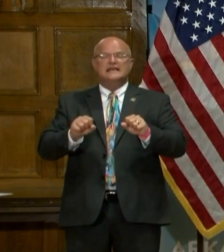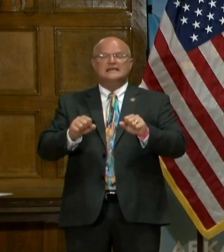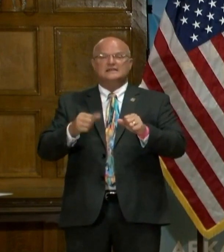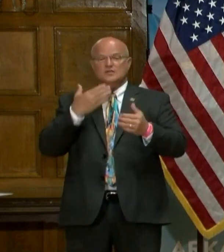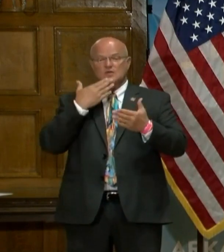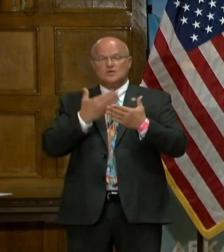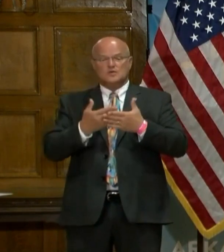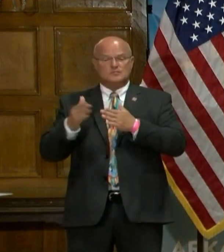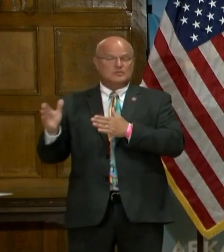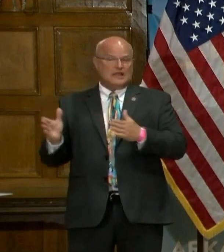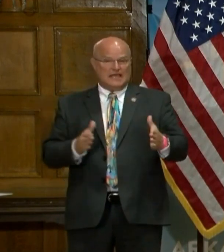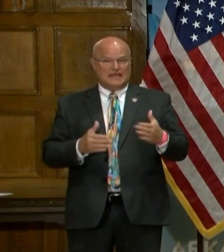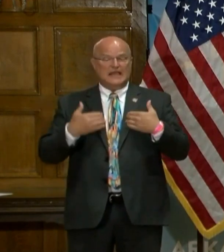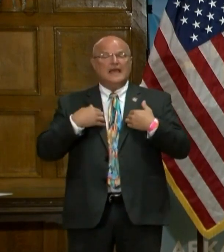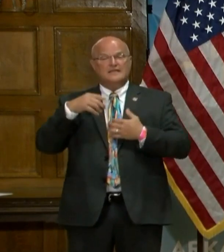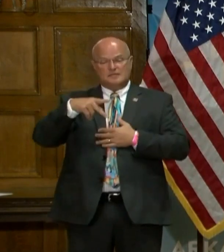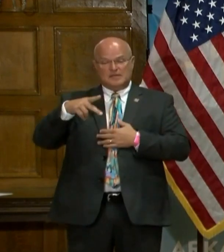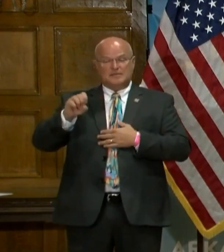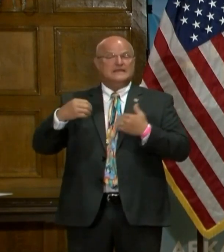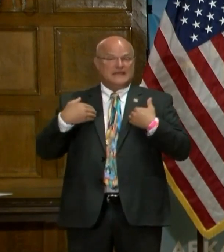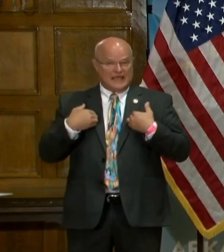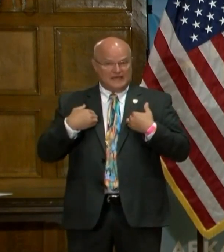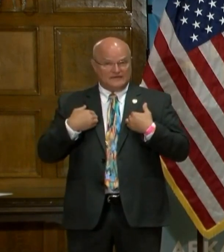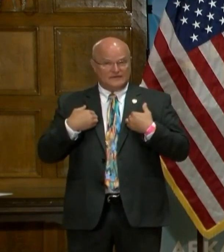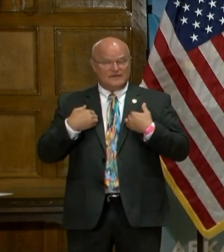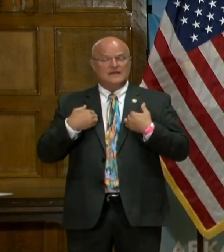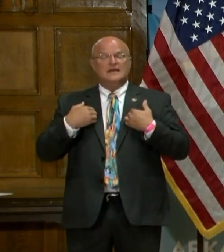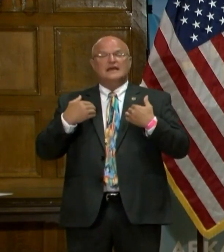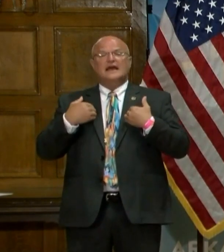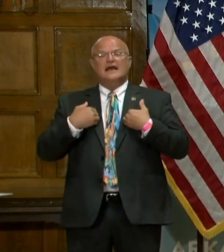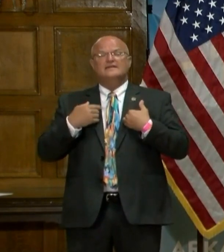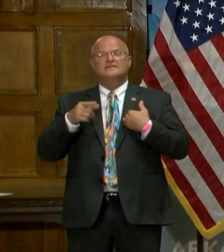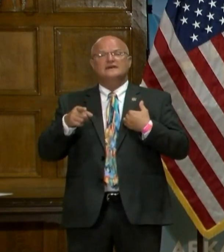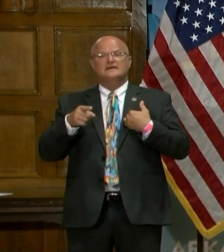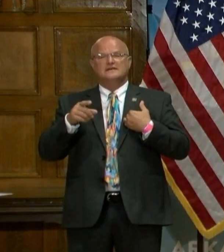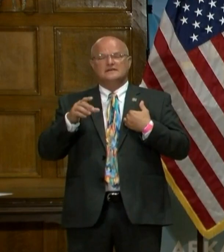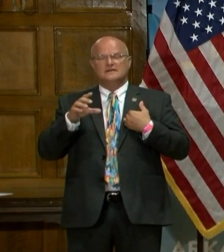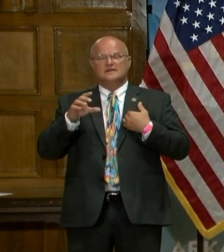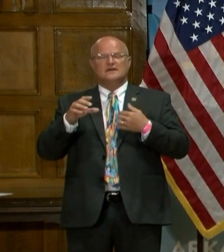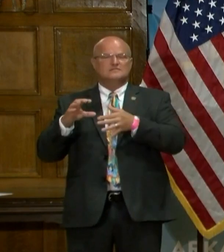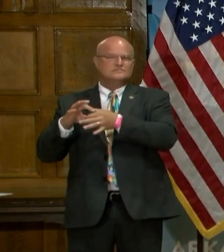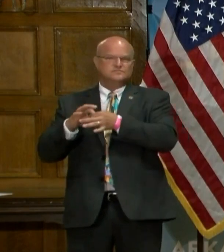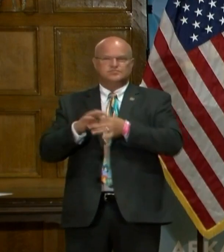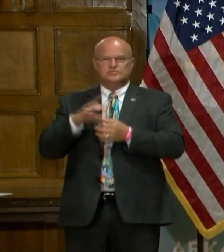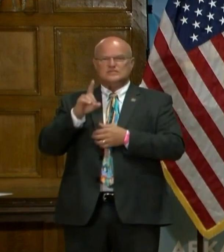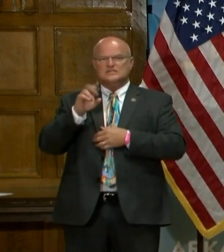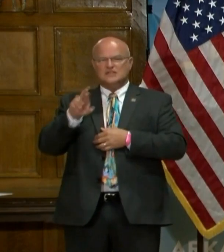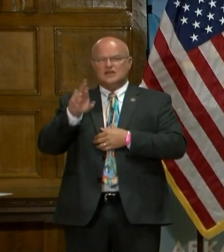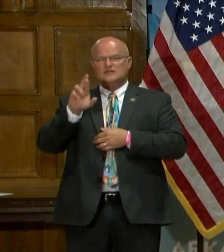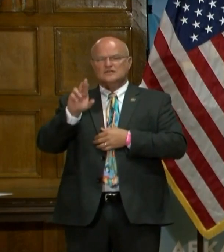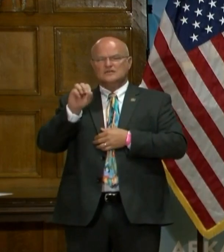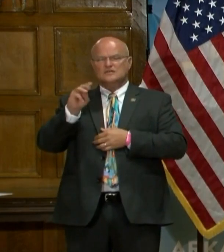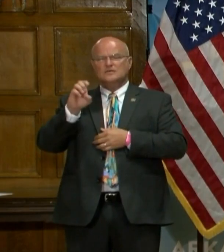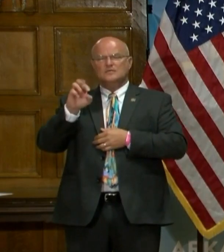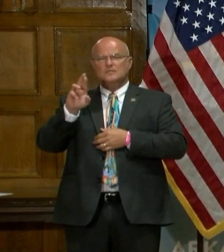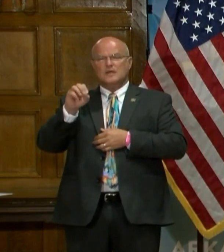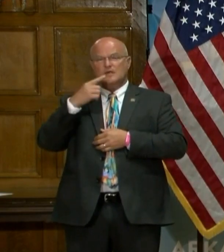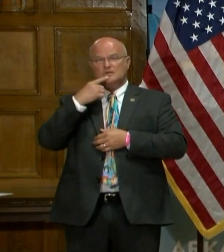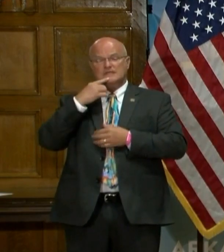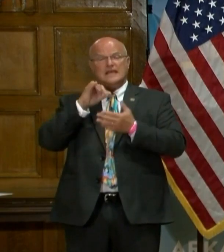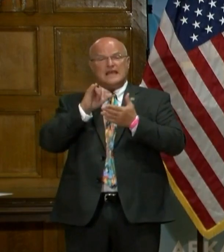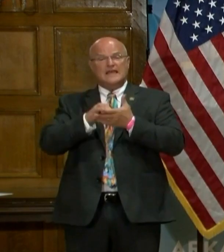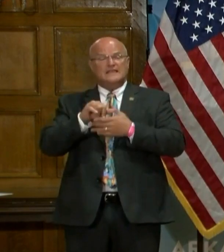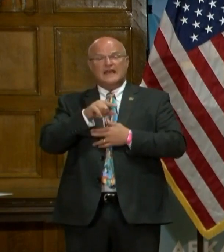extraordinary measures. They do have the PPE. They do have the cohorts, as Dr. Romero said yesterday, which means